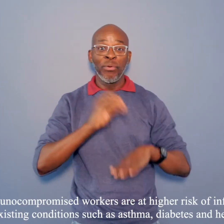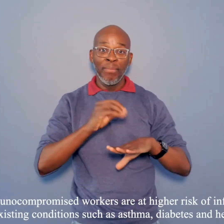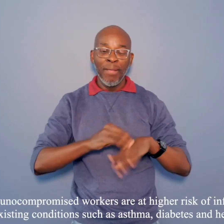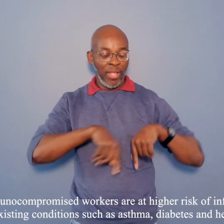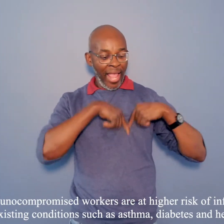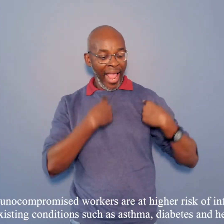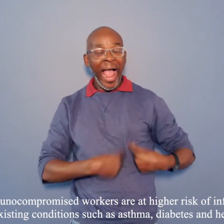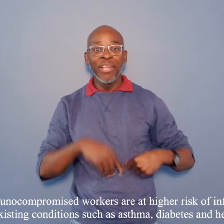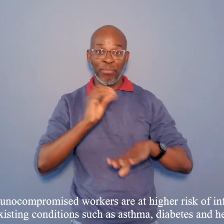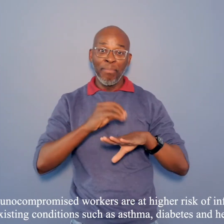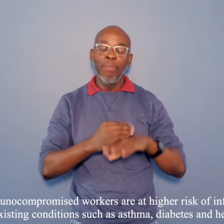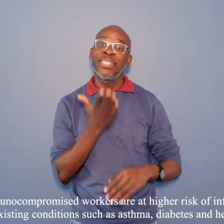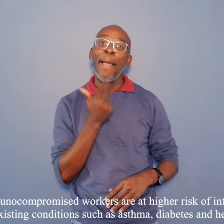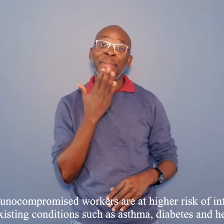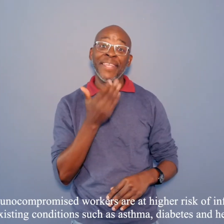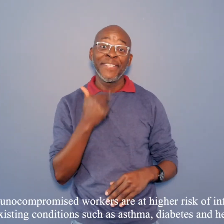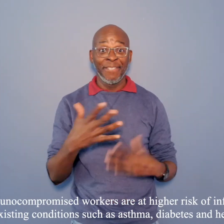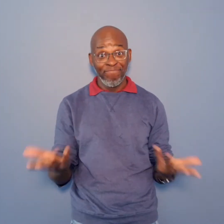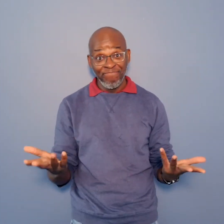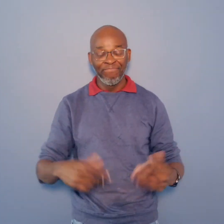asthma, diabetes, or heart disease.